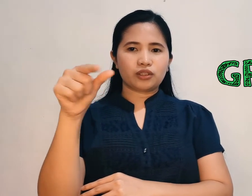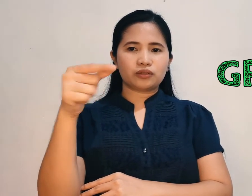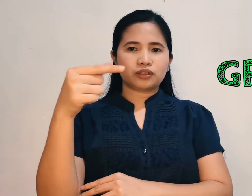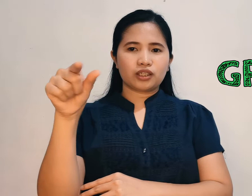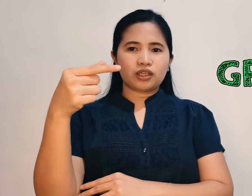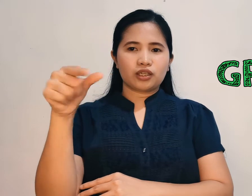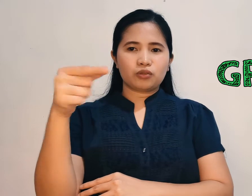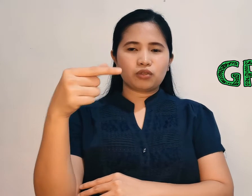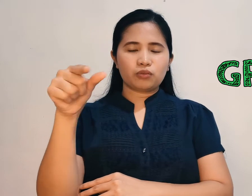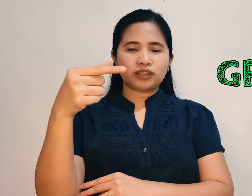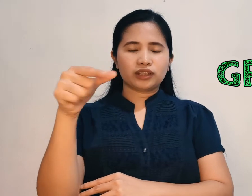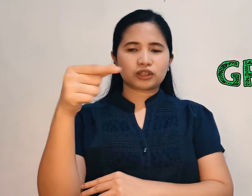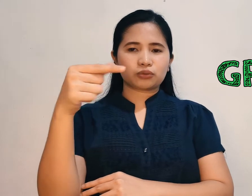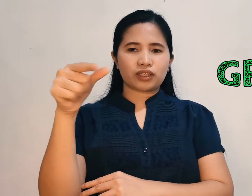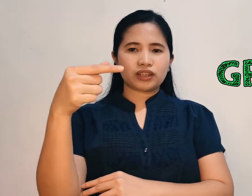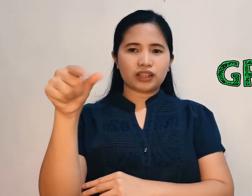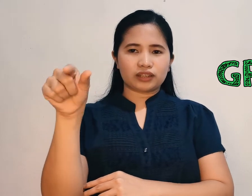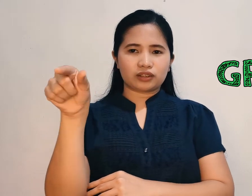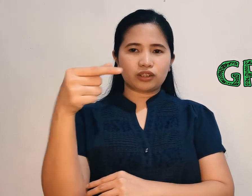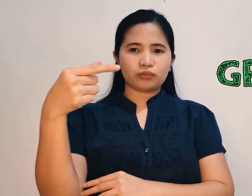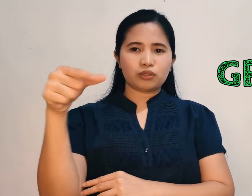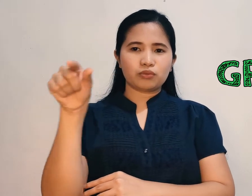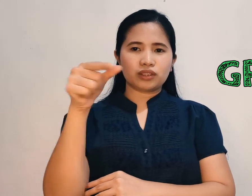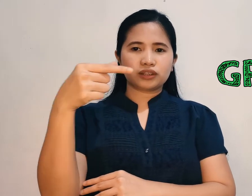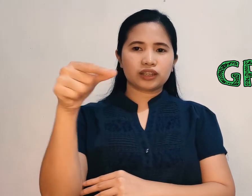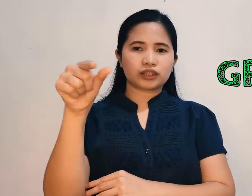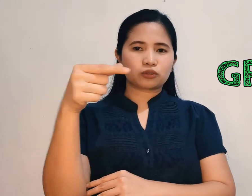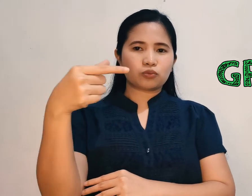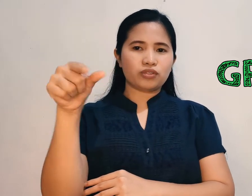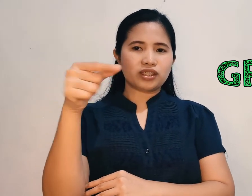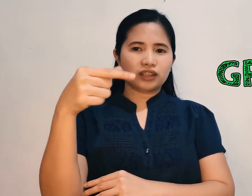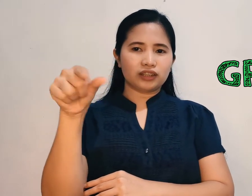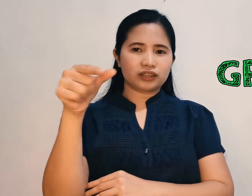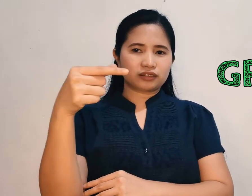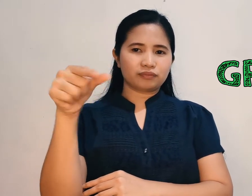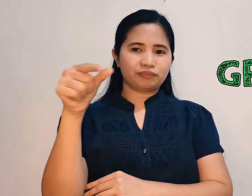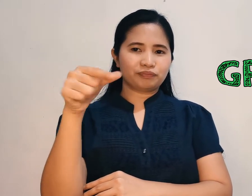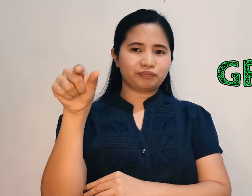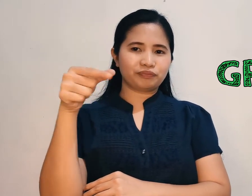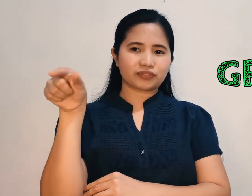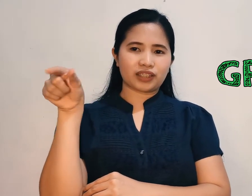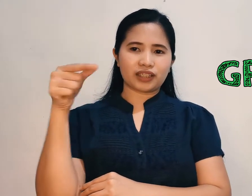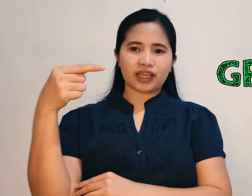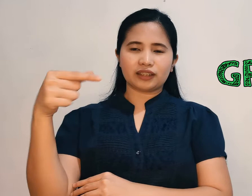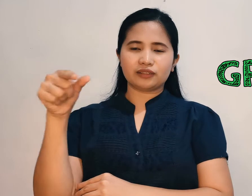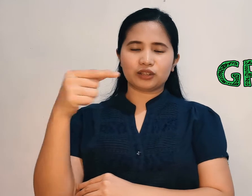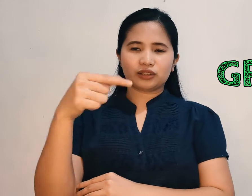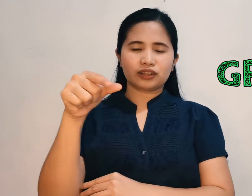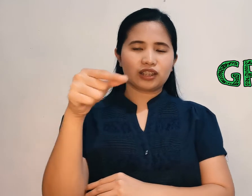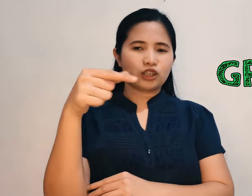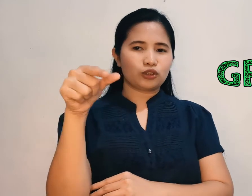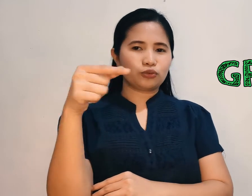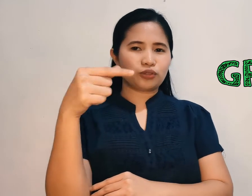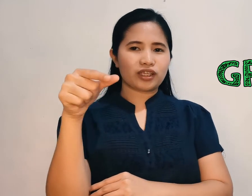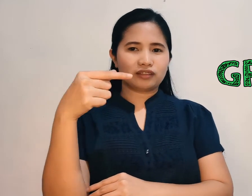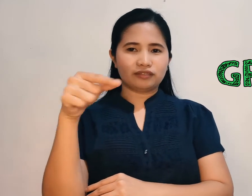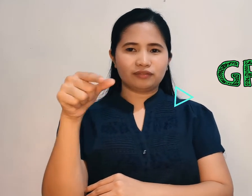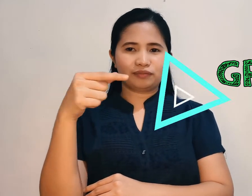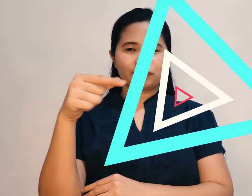Okay. We will just sway it or we will just wiggle it. Ayan. Green. Now